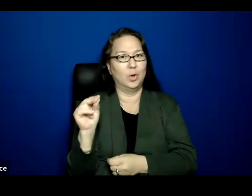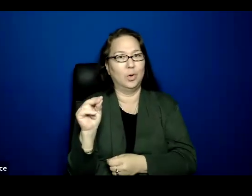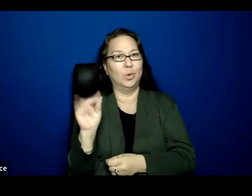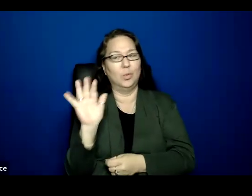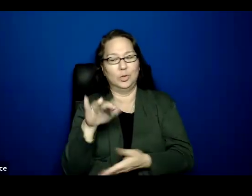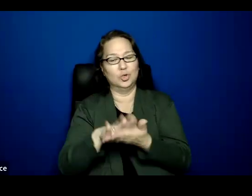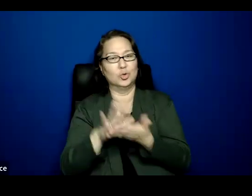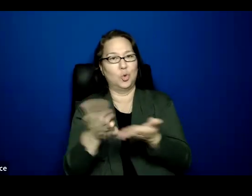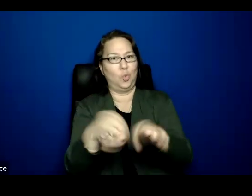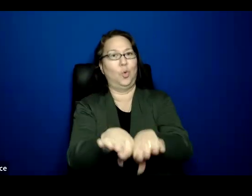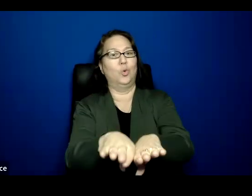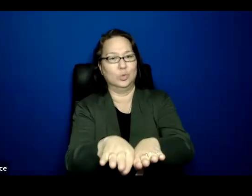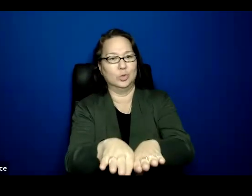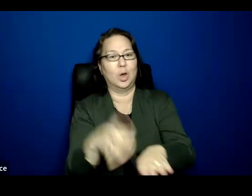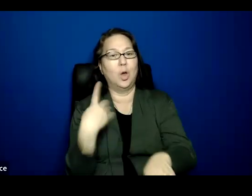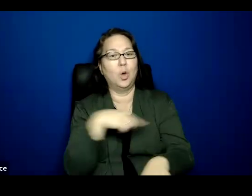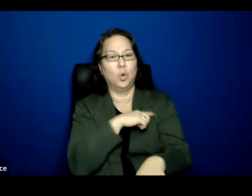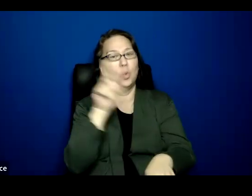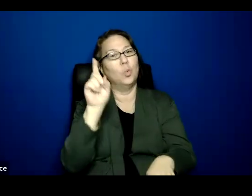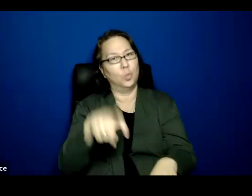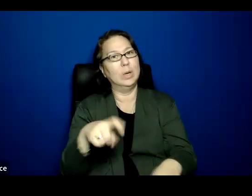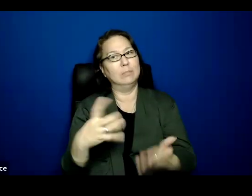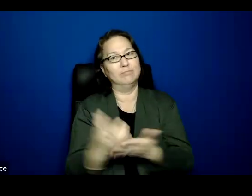thrive. Thank you.